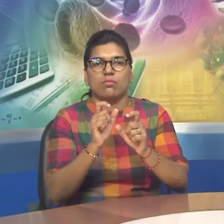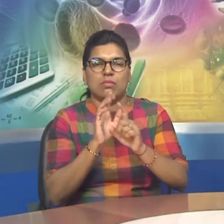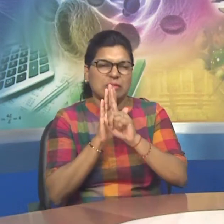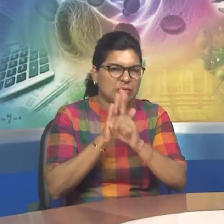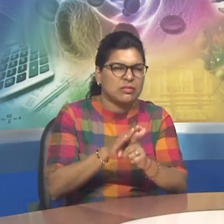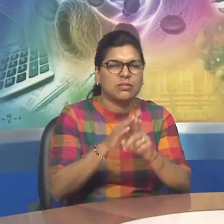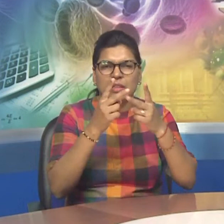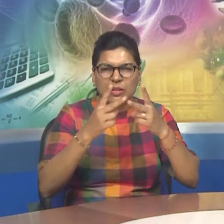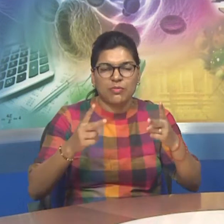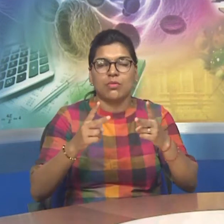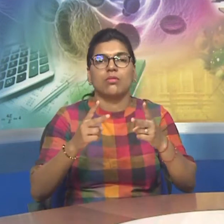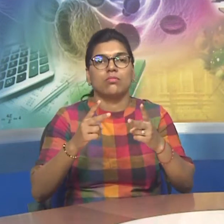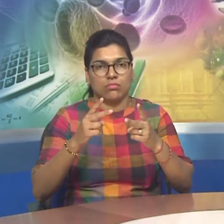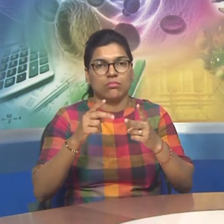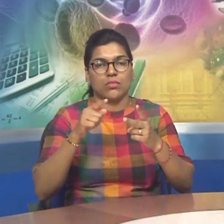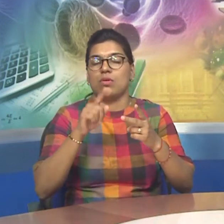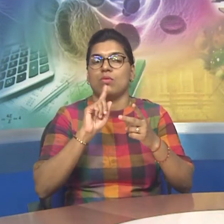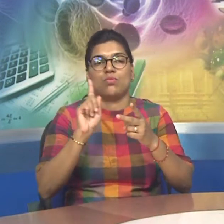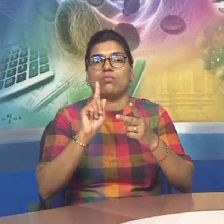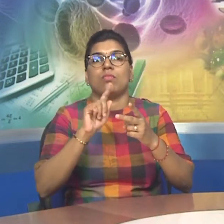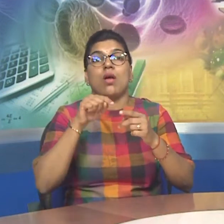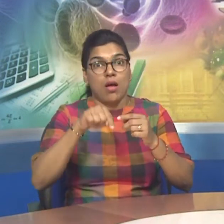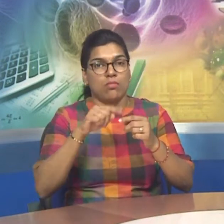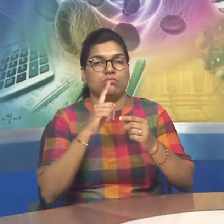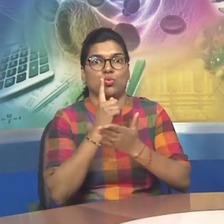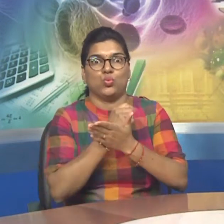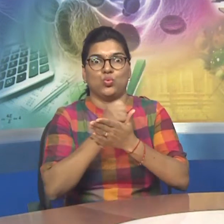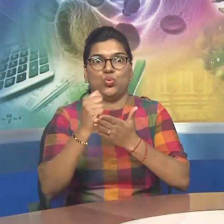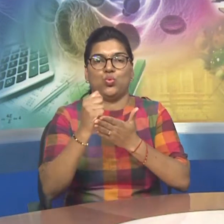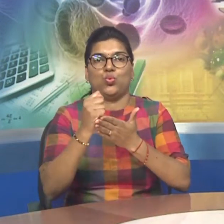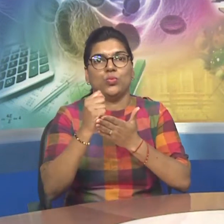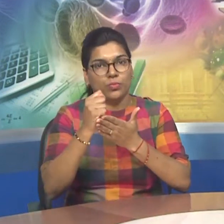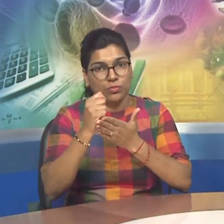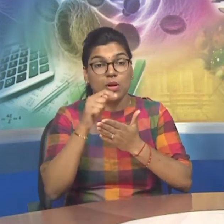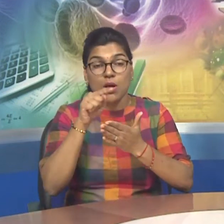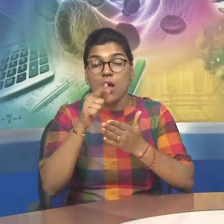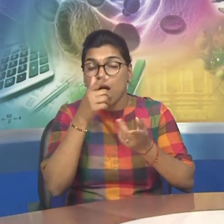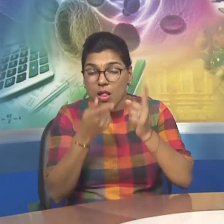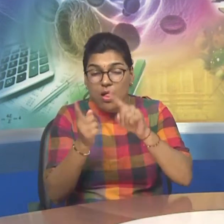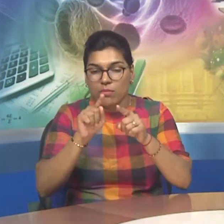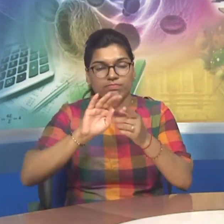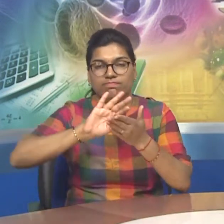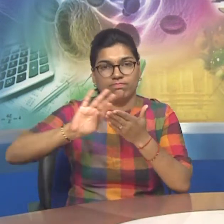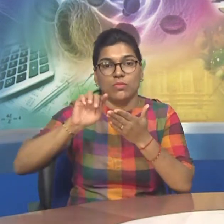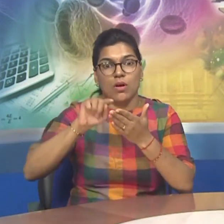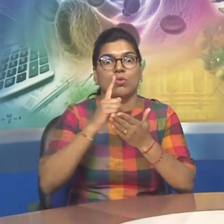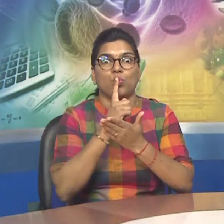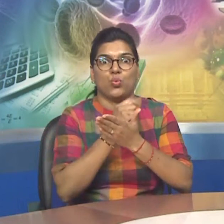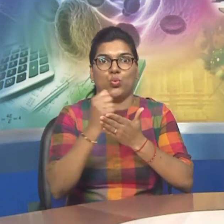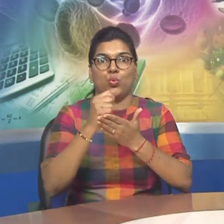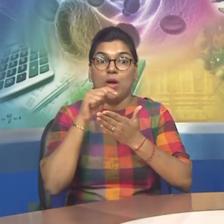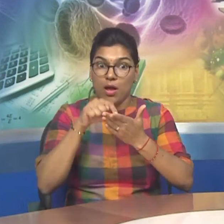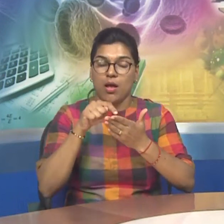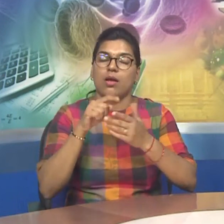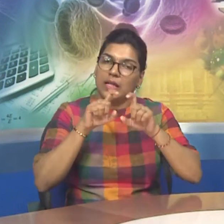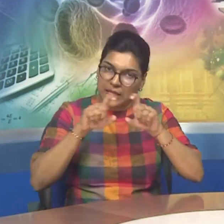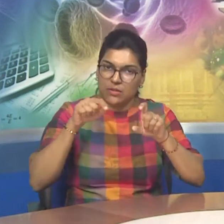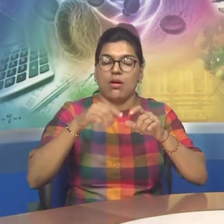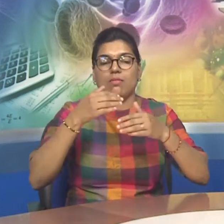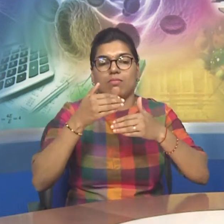In this lesson, we will talk about the different shades and perspectives of truth